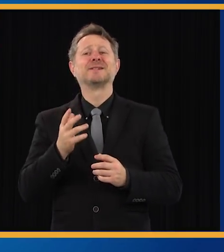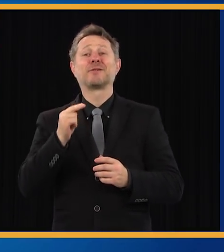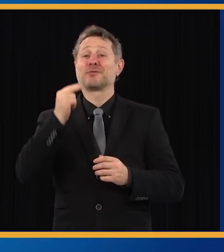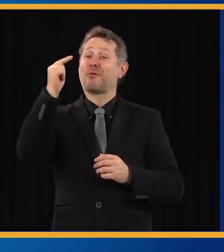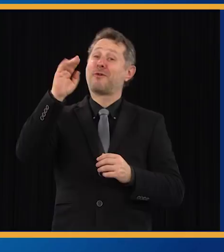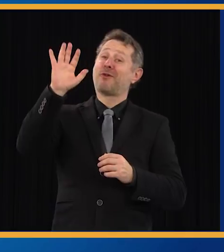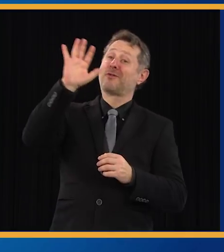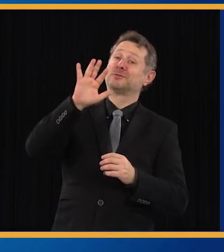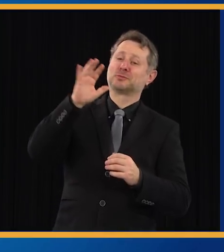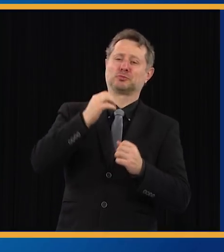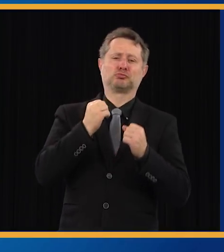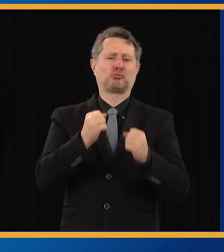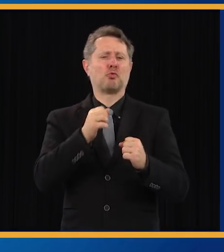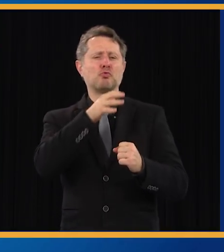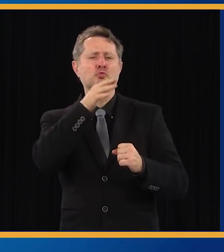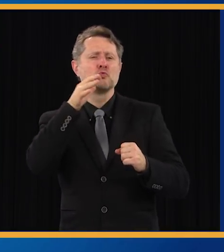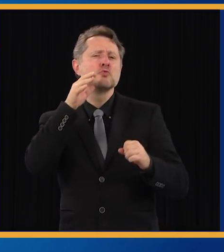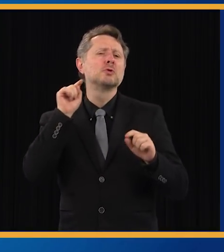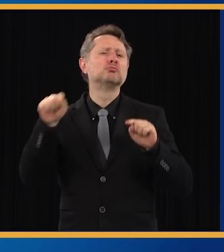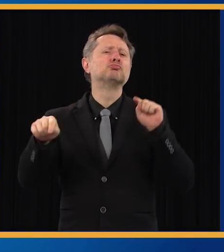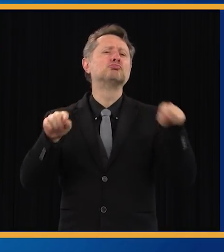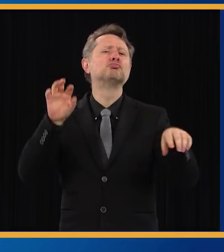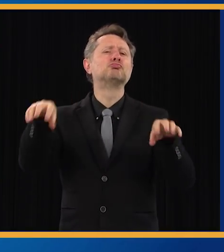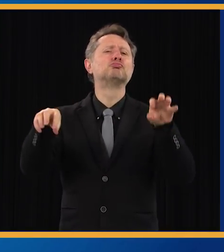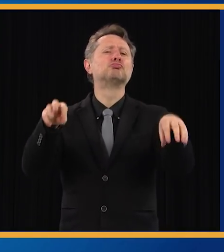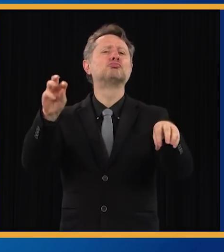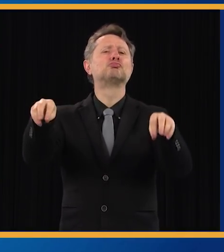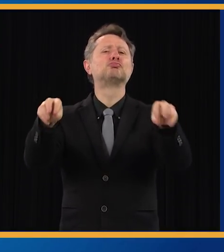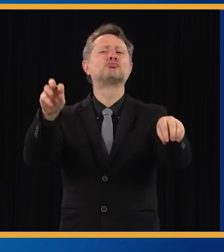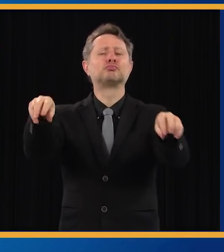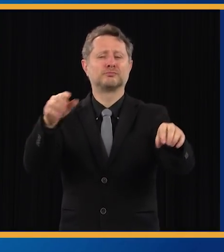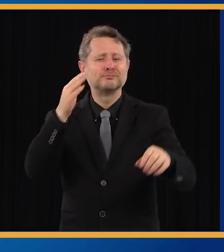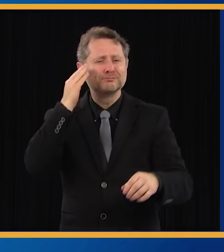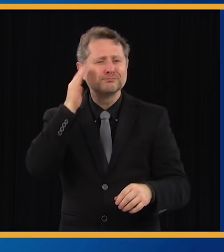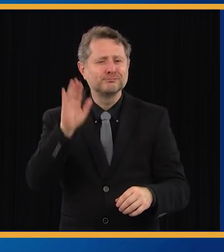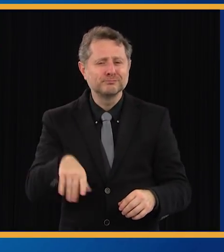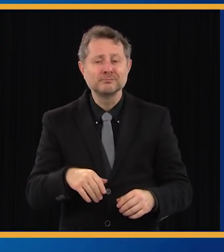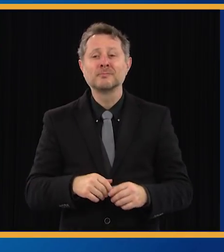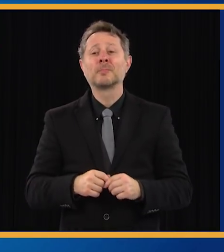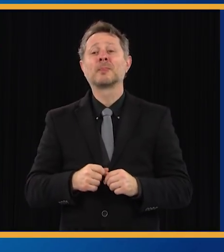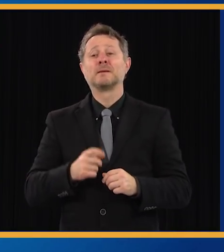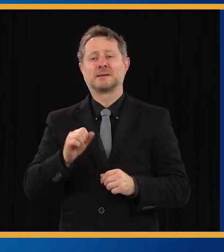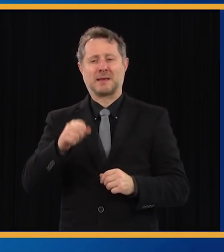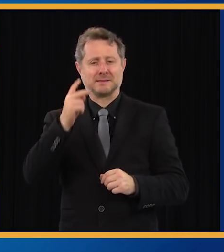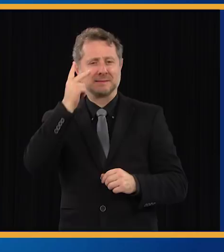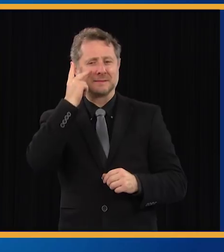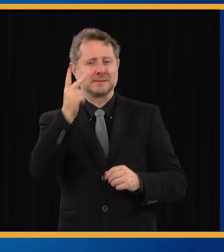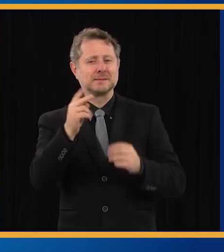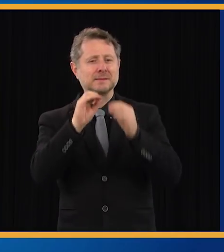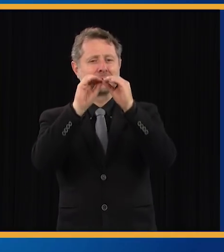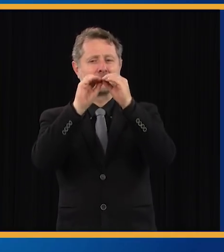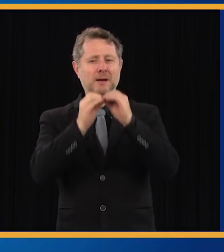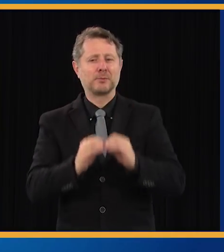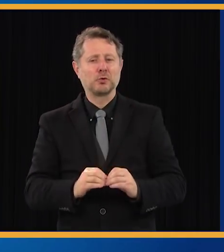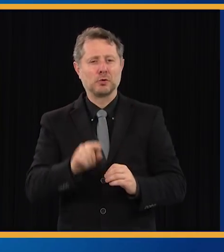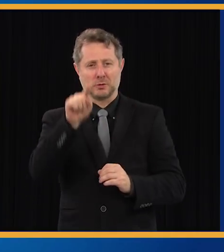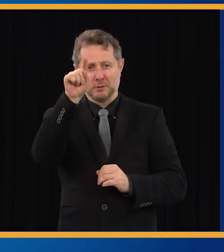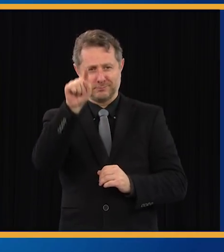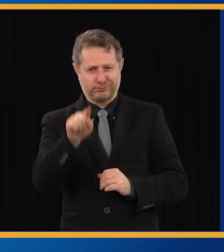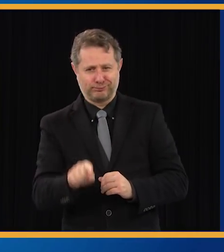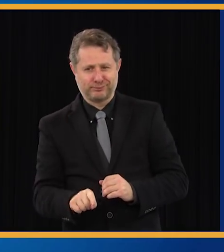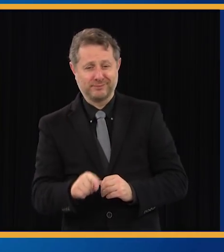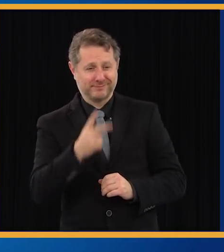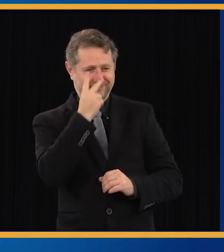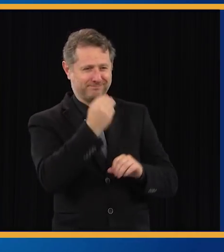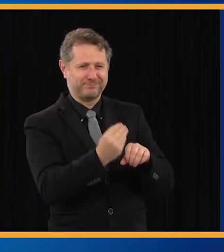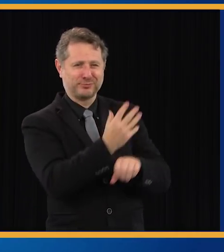rural or suburban. And you see different situations across this